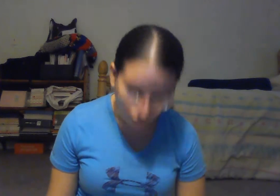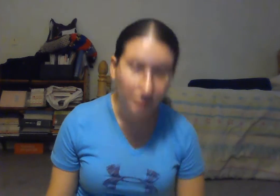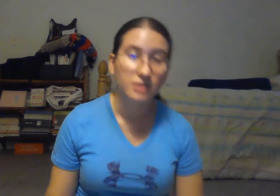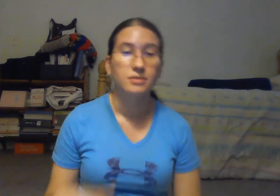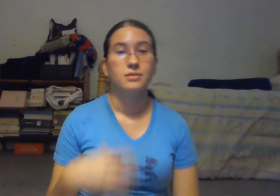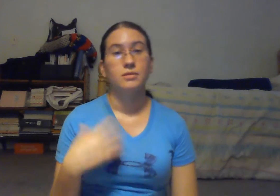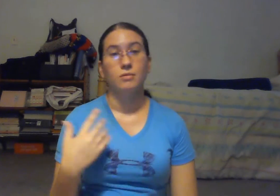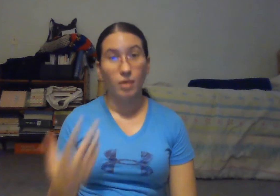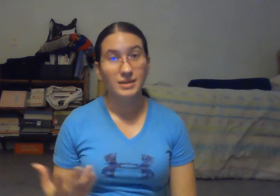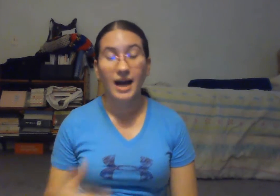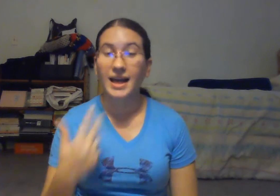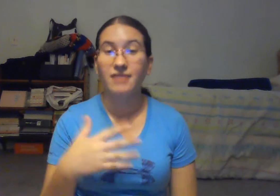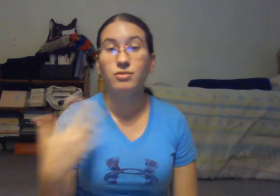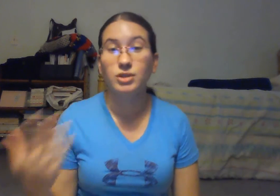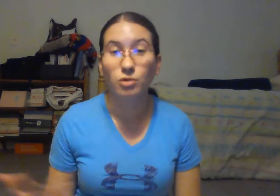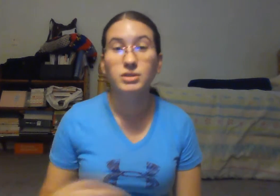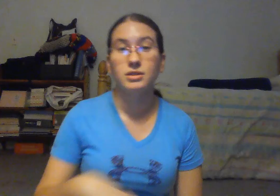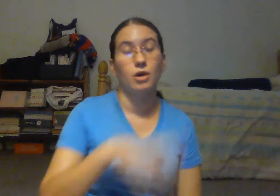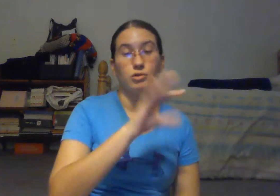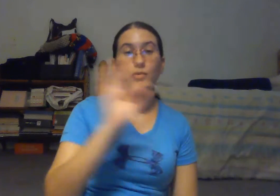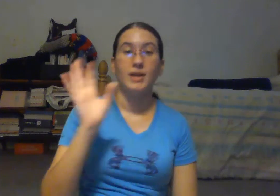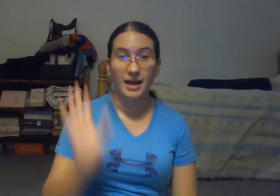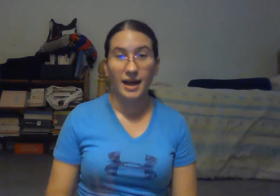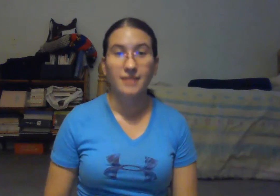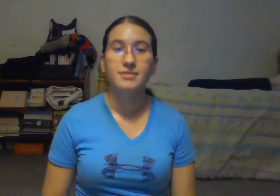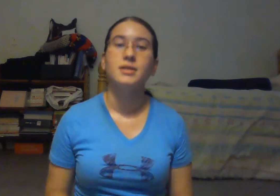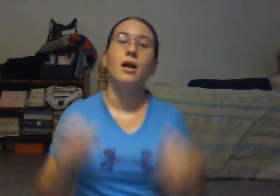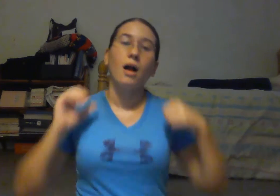Coat 1, I have 1 coat. Coat 1 I have.